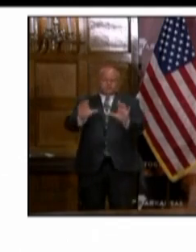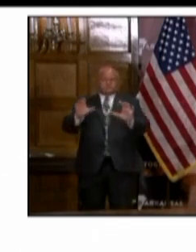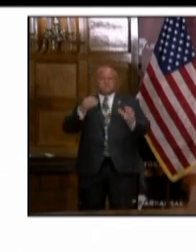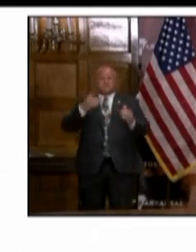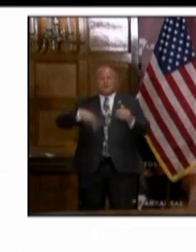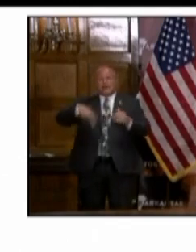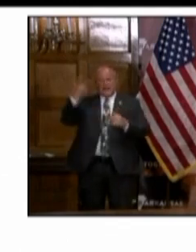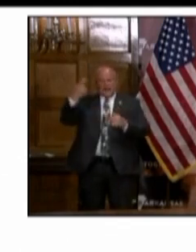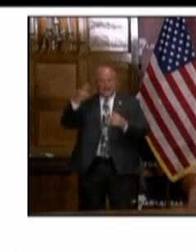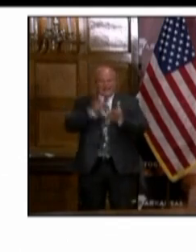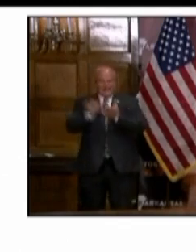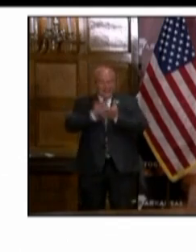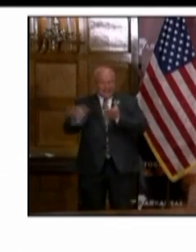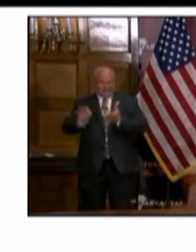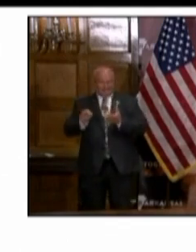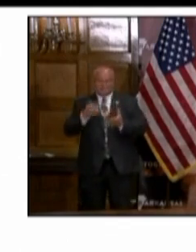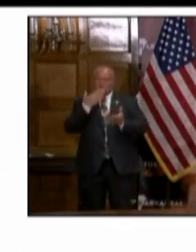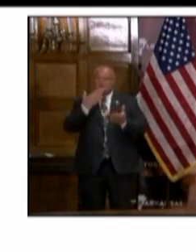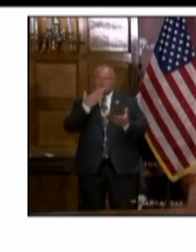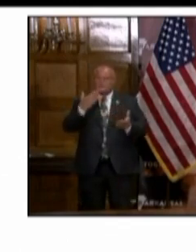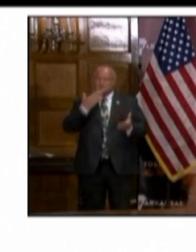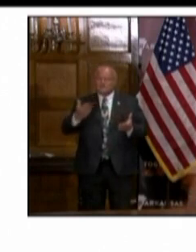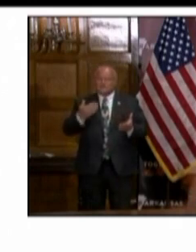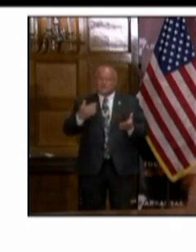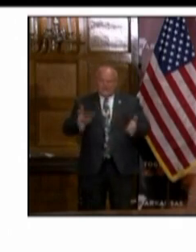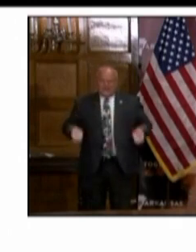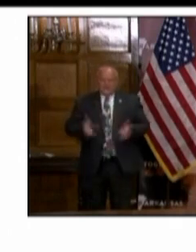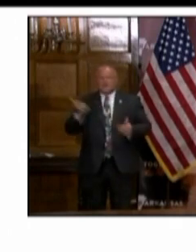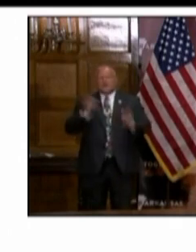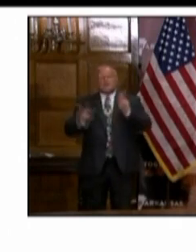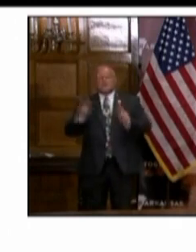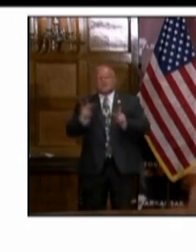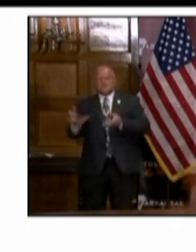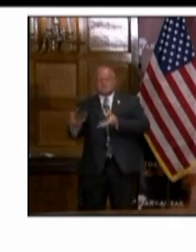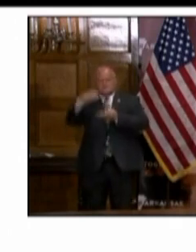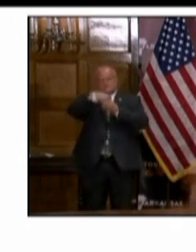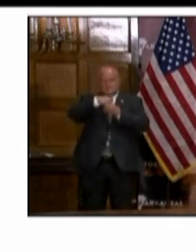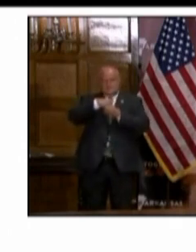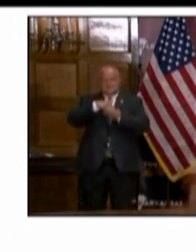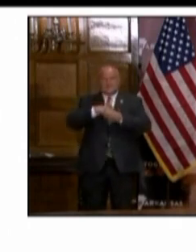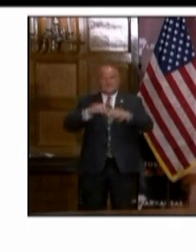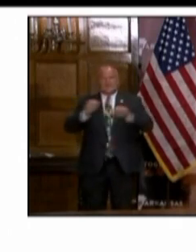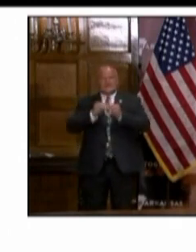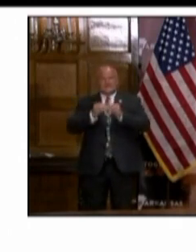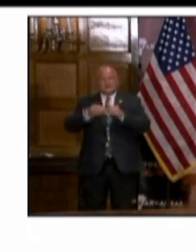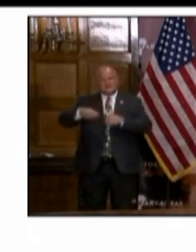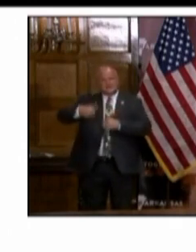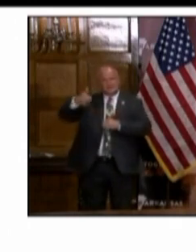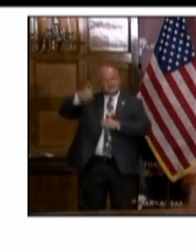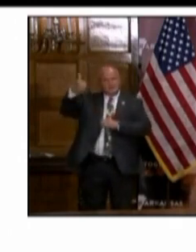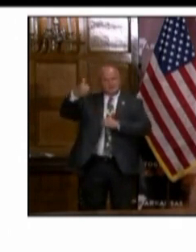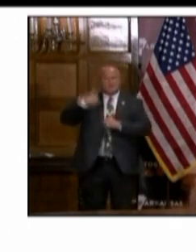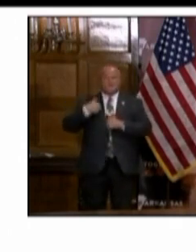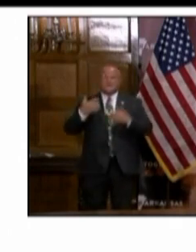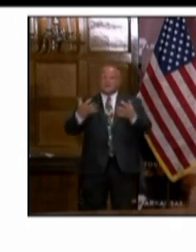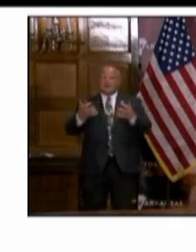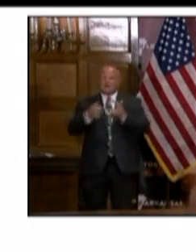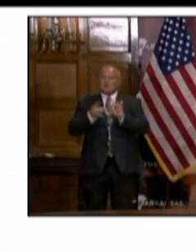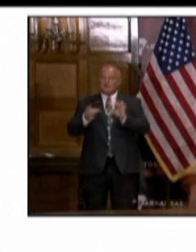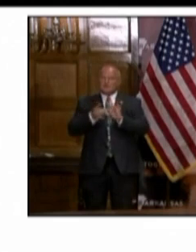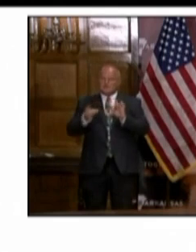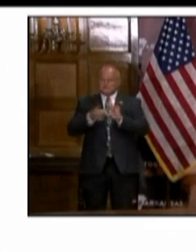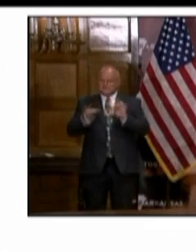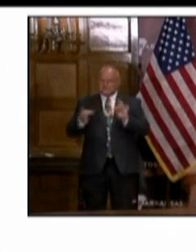we appreciate that. And we're encouraging them to encourage others to pitch in and get their numbers up. And I'd like to